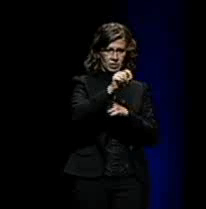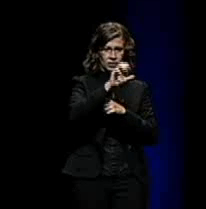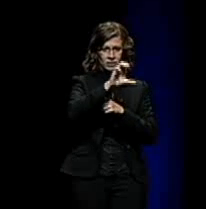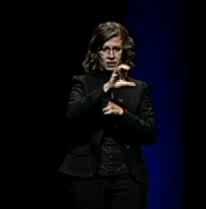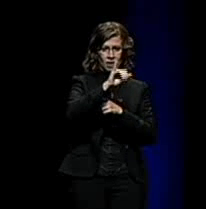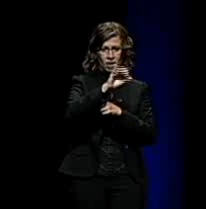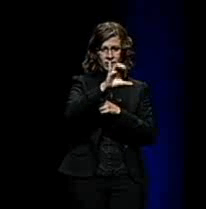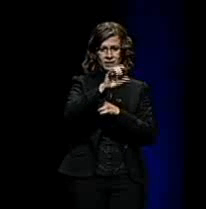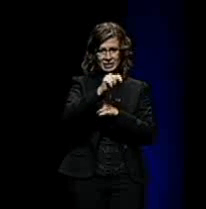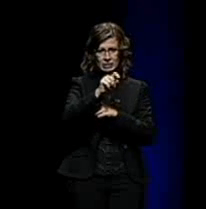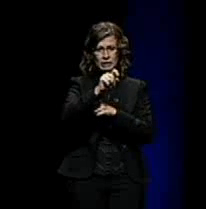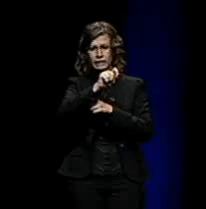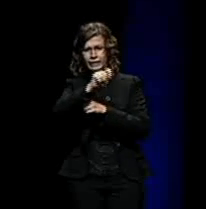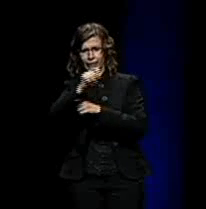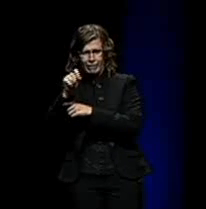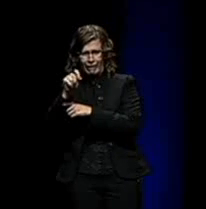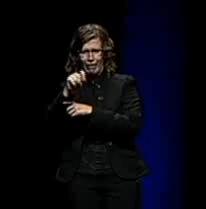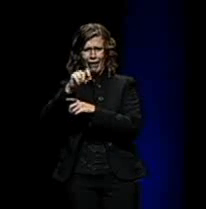NIC/A/M, arrow,